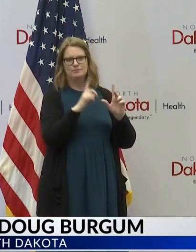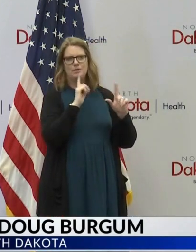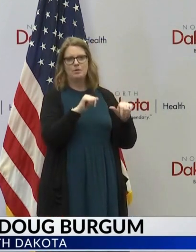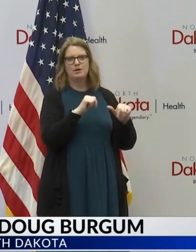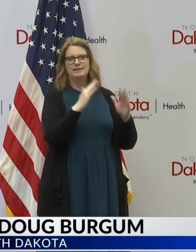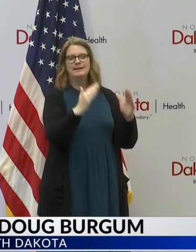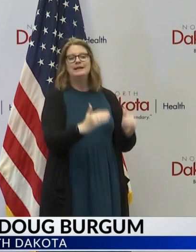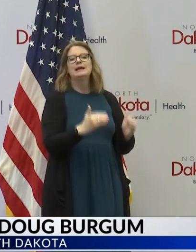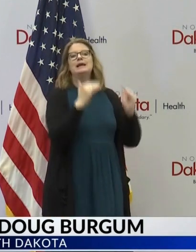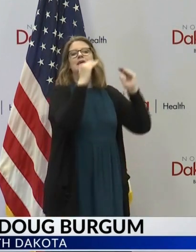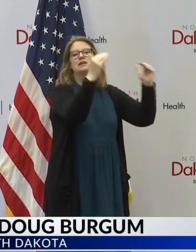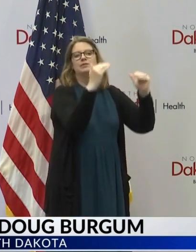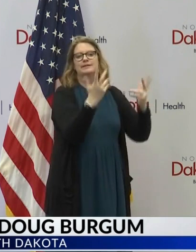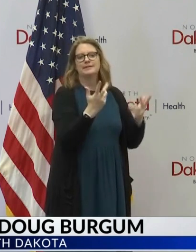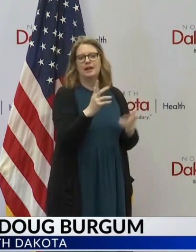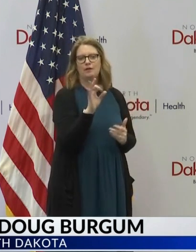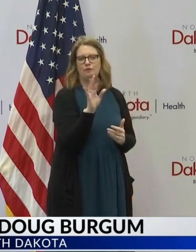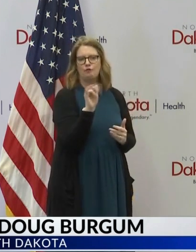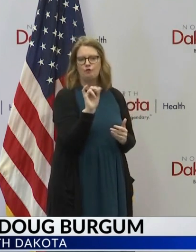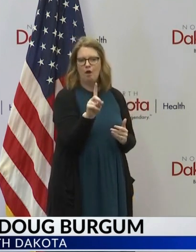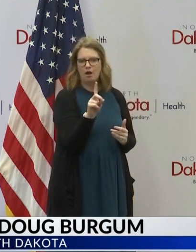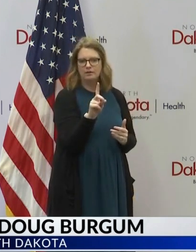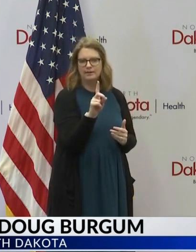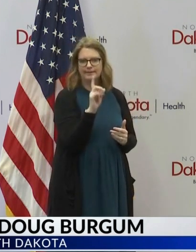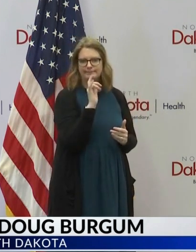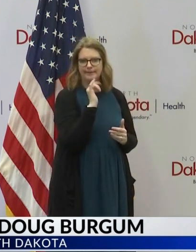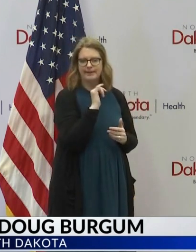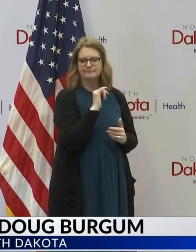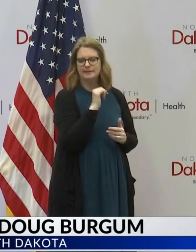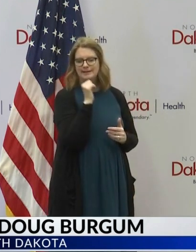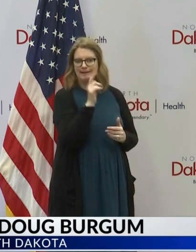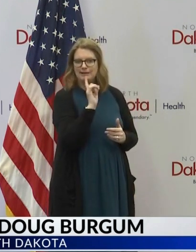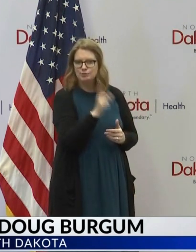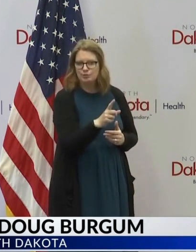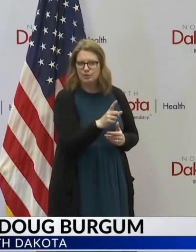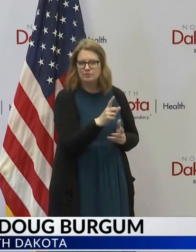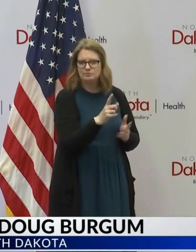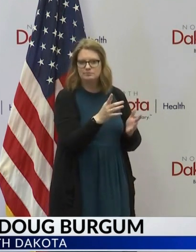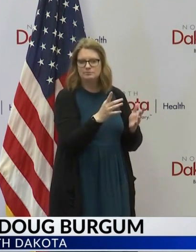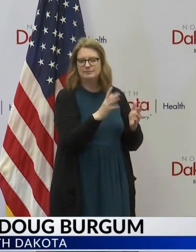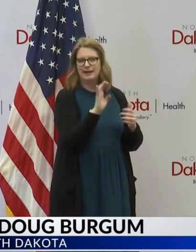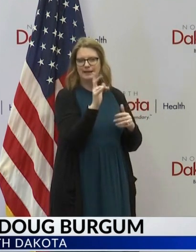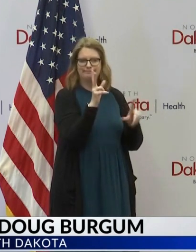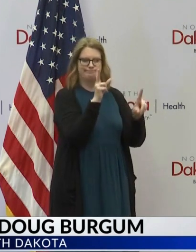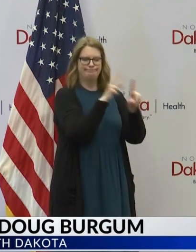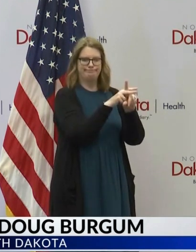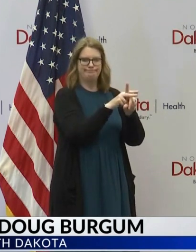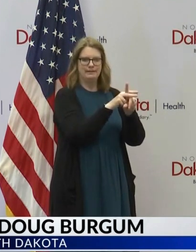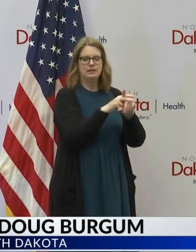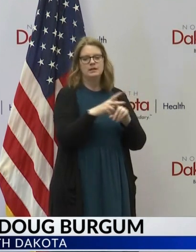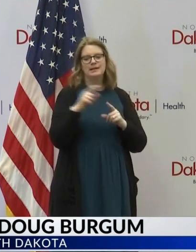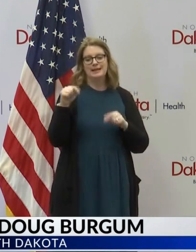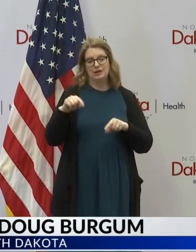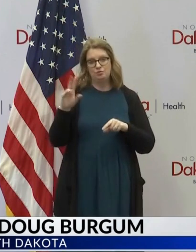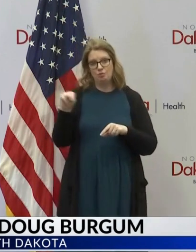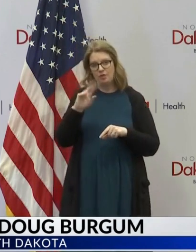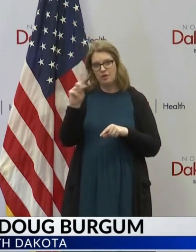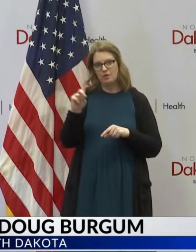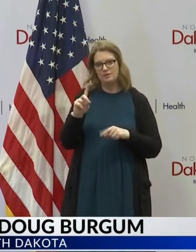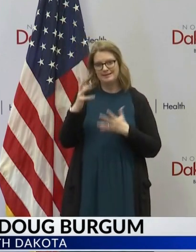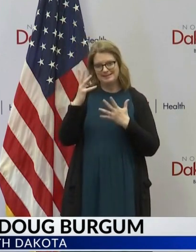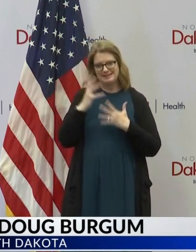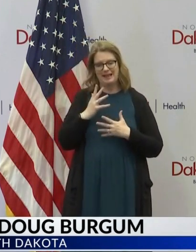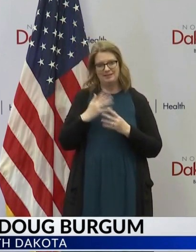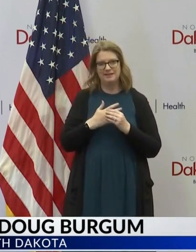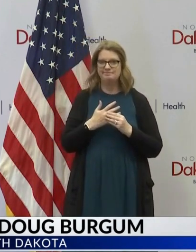of fraudulent unemployment insurance claims in conjunction with unprecedented increase in claims volume. In North Dakota,